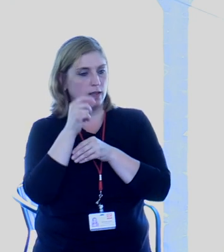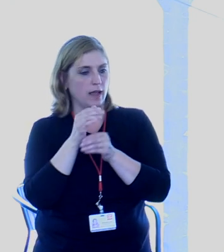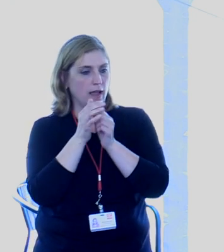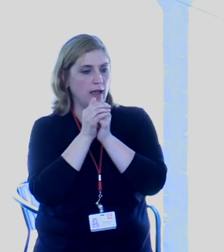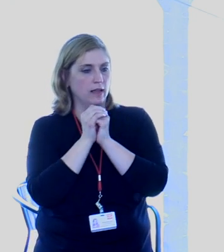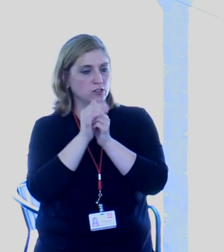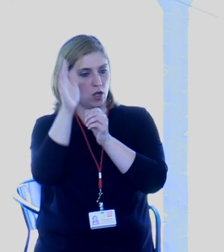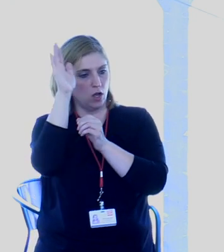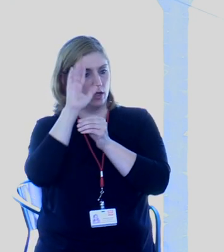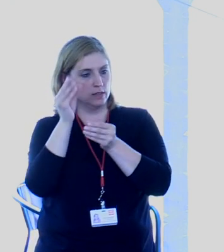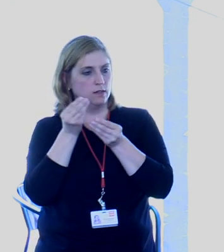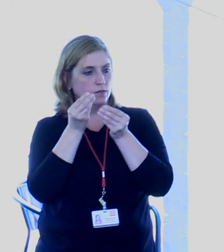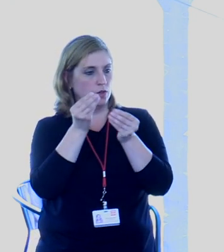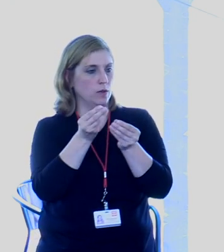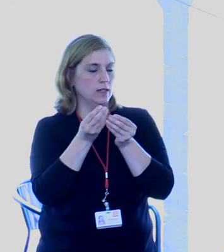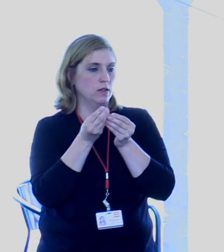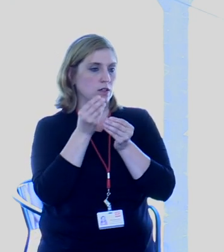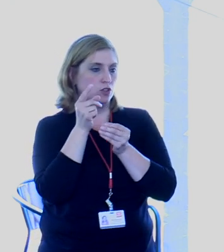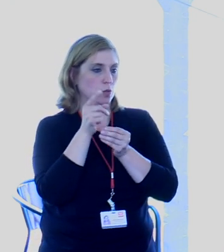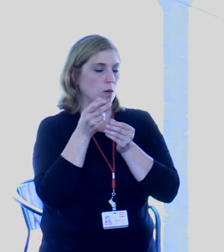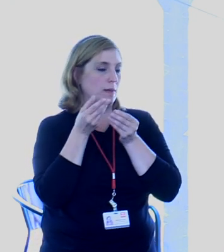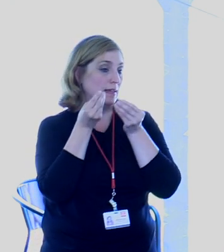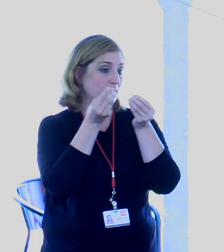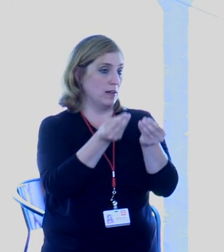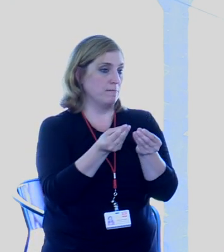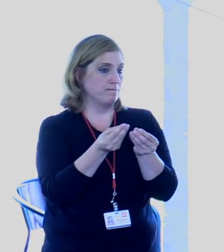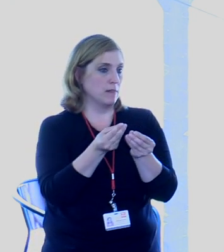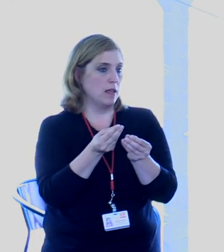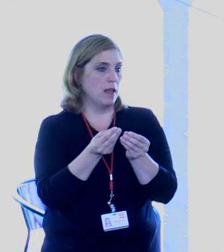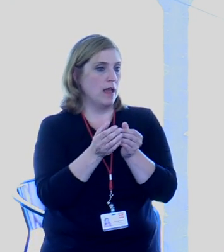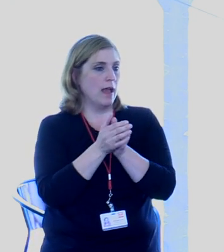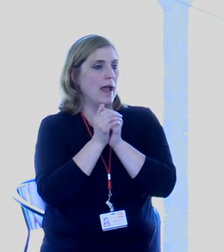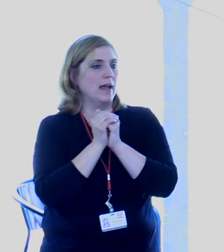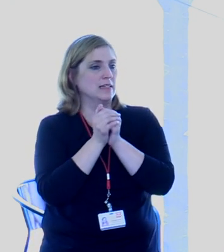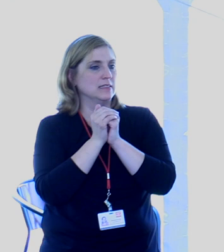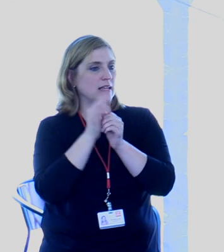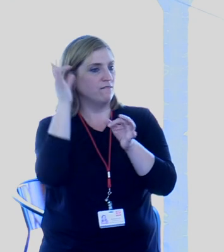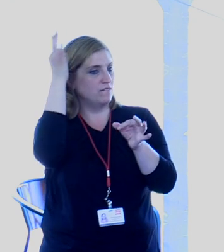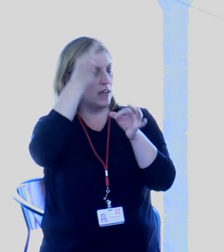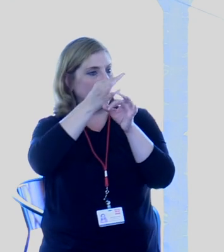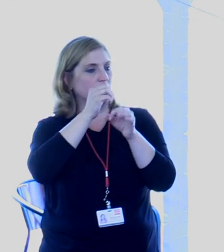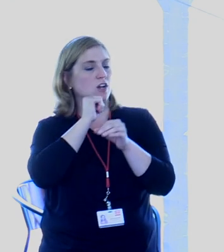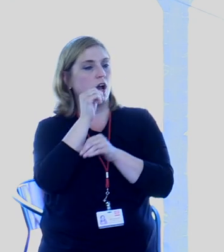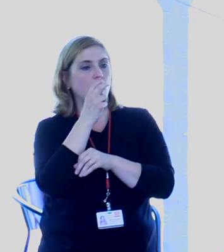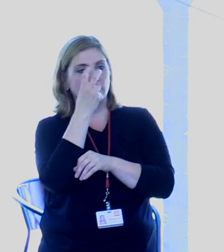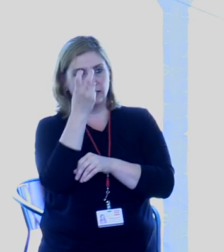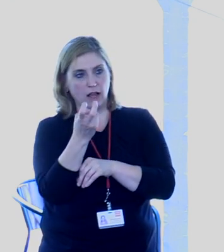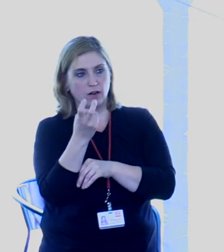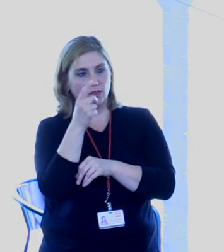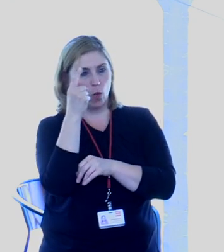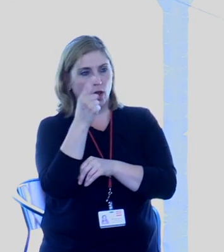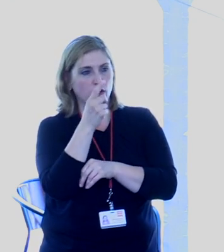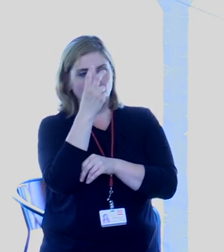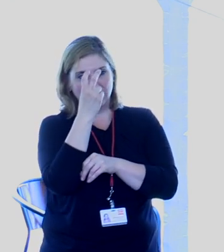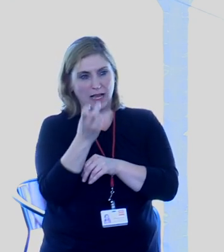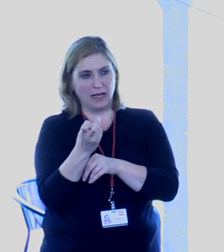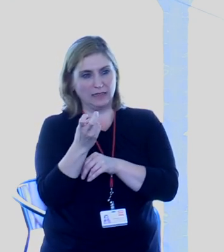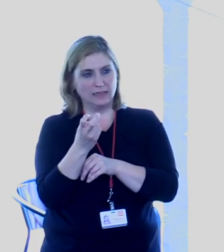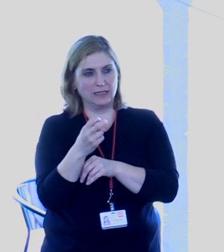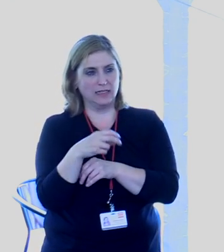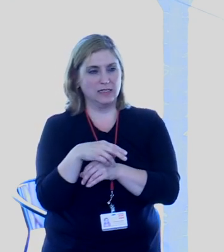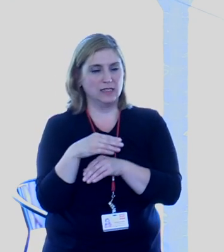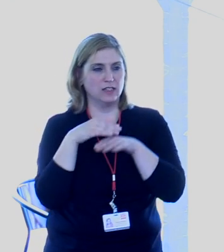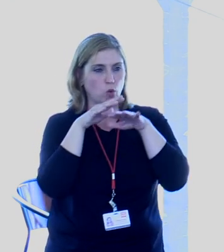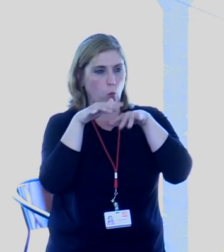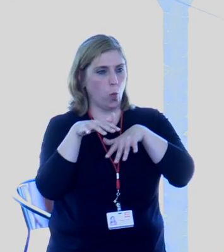ungrudgingly, and he will be given it. But he should ask in faith, not doubting. For the one who doubts is like a wave of the sea that